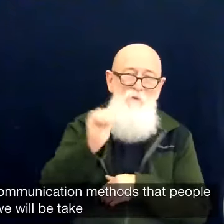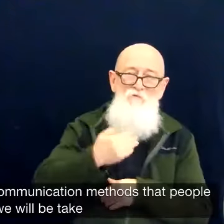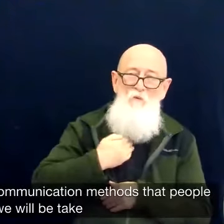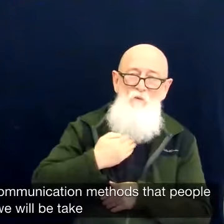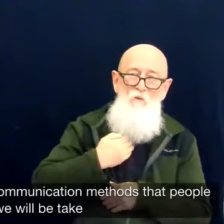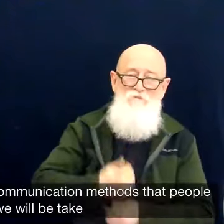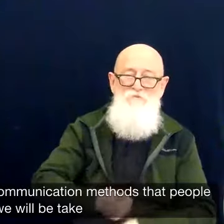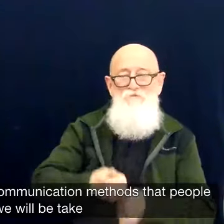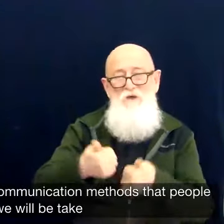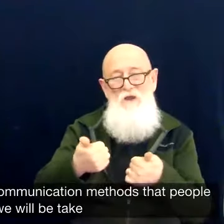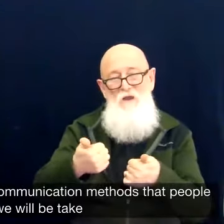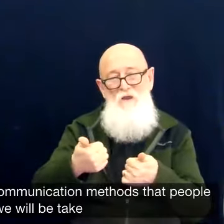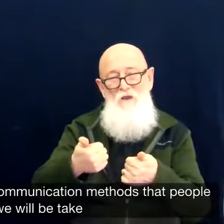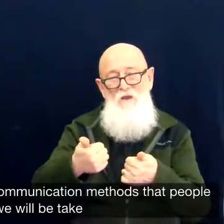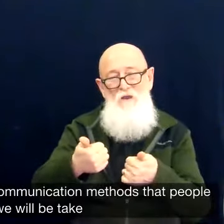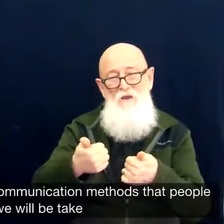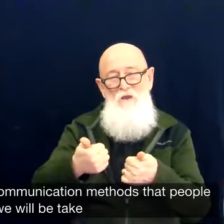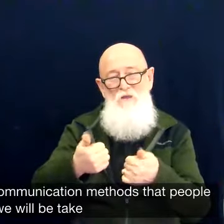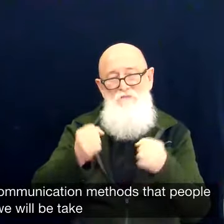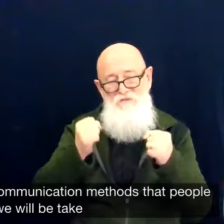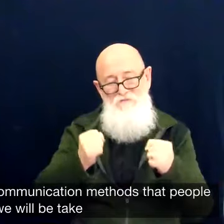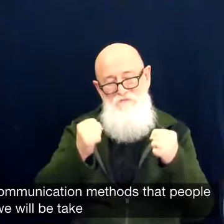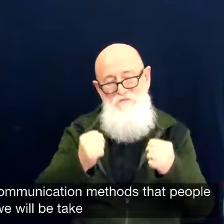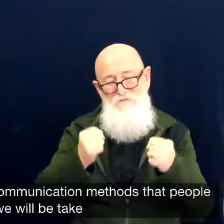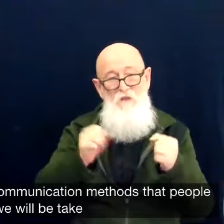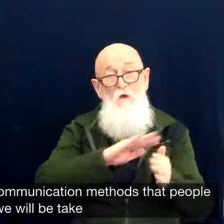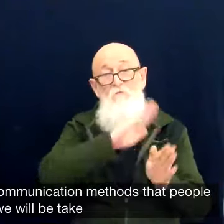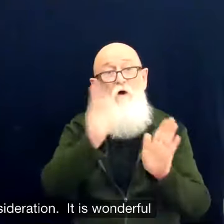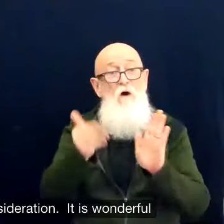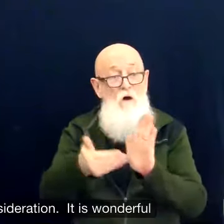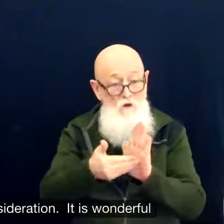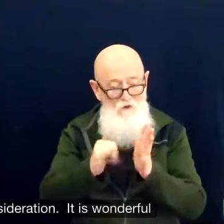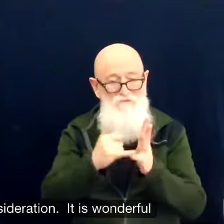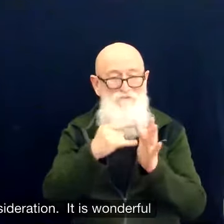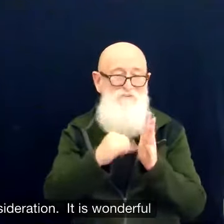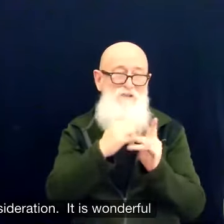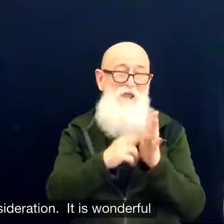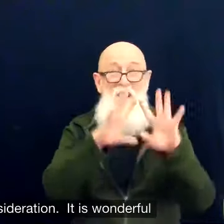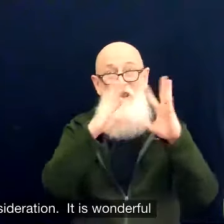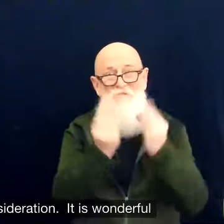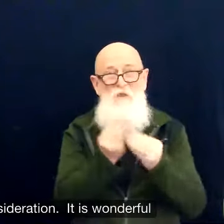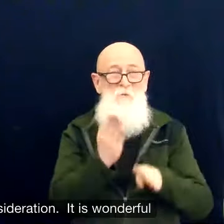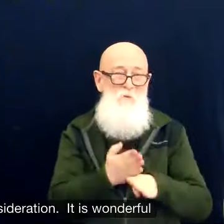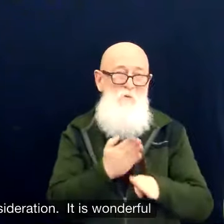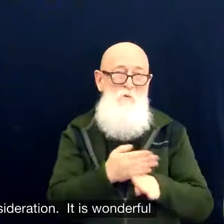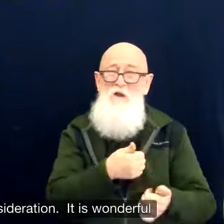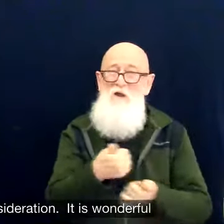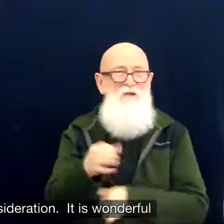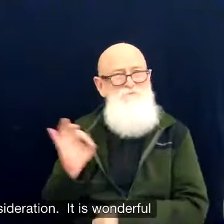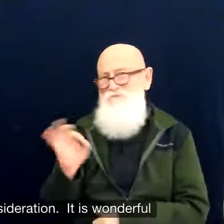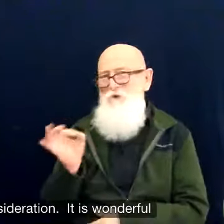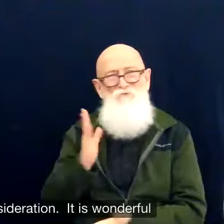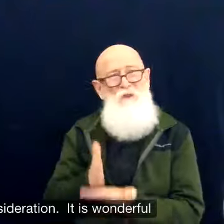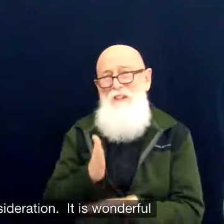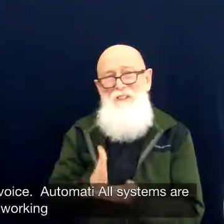a good final session where we've got all systems working properly today. Not quite, but I'm